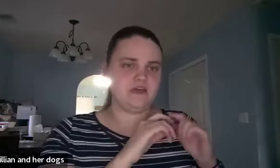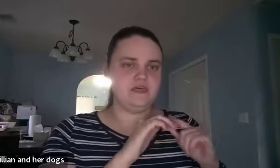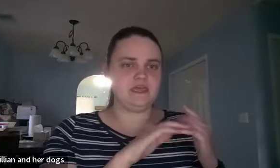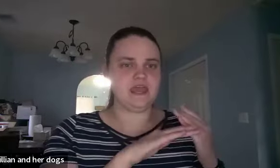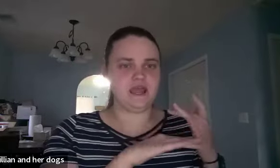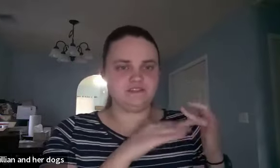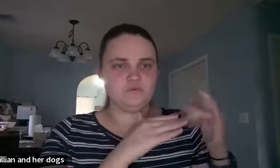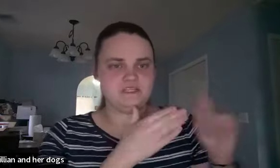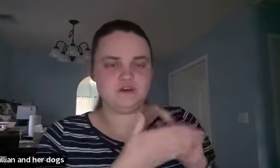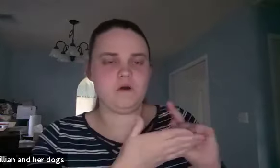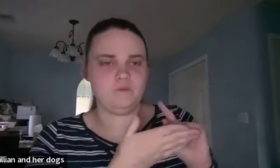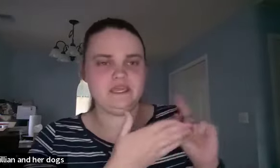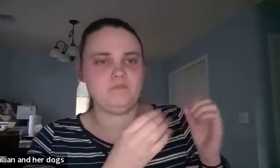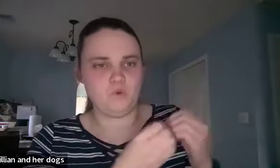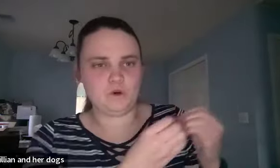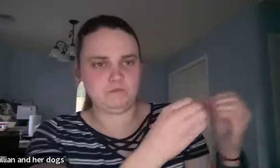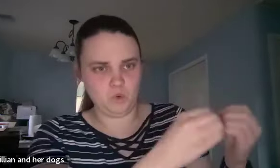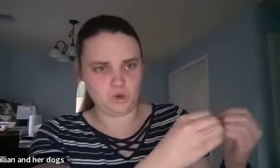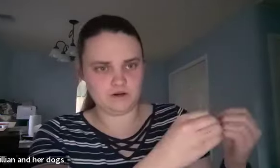And then as the weeks go on, we get more and more.